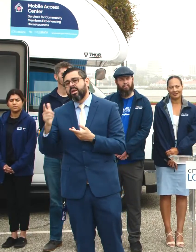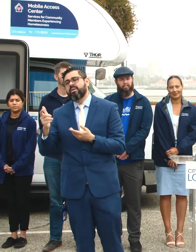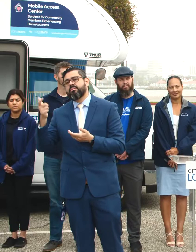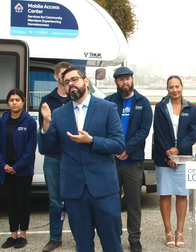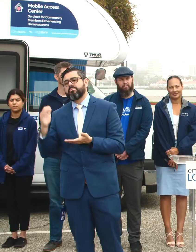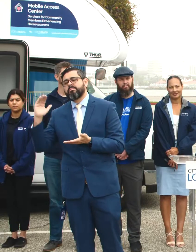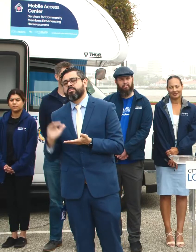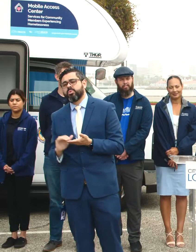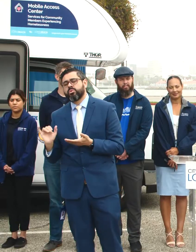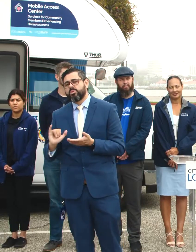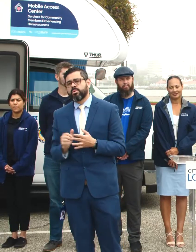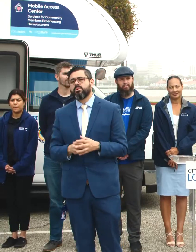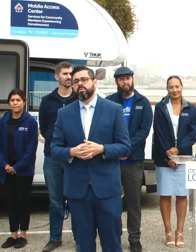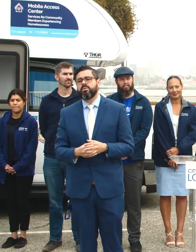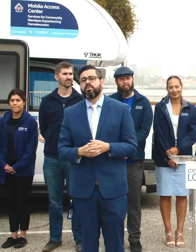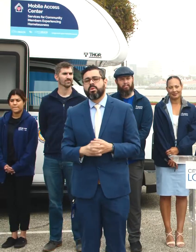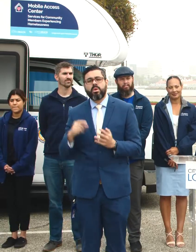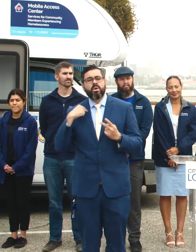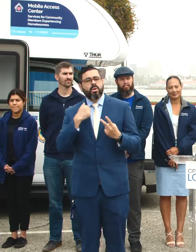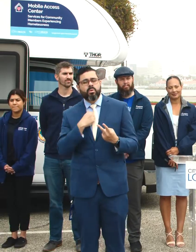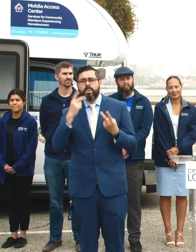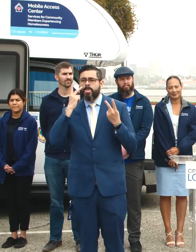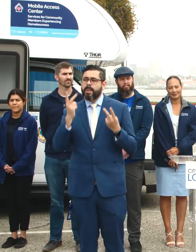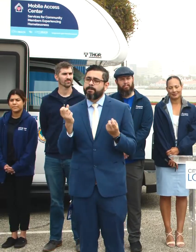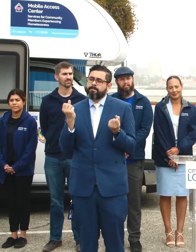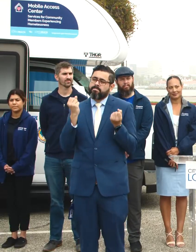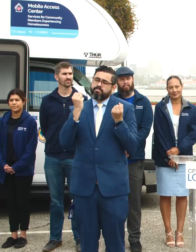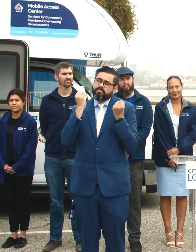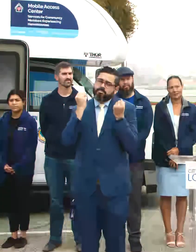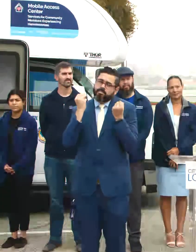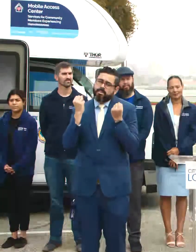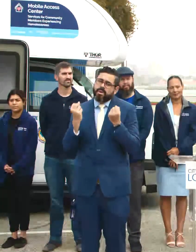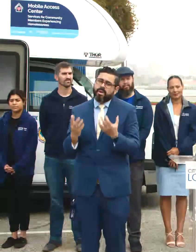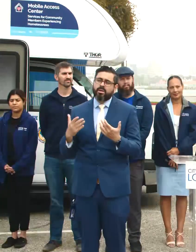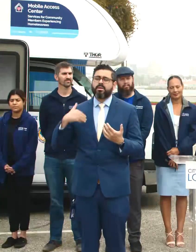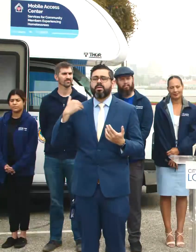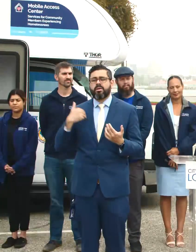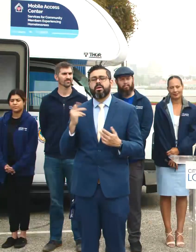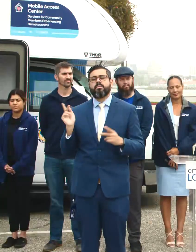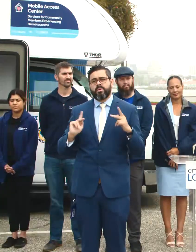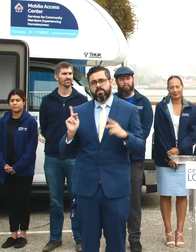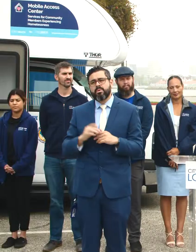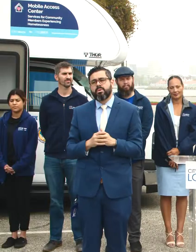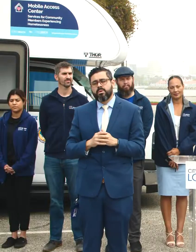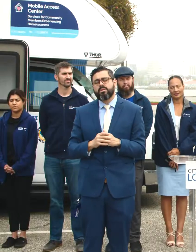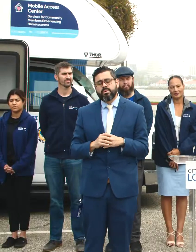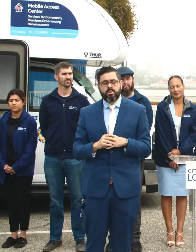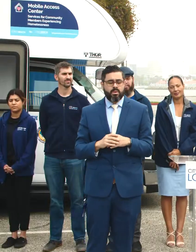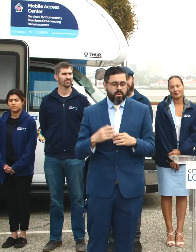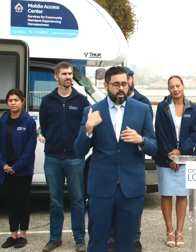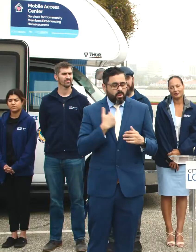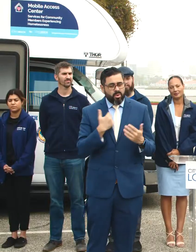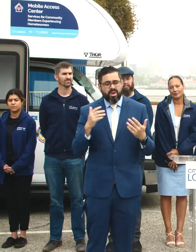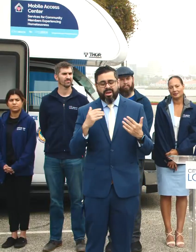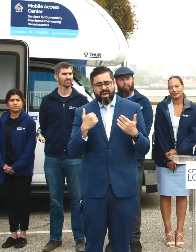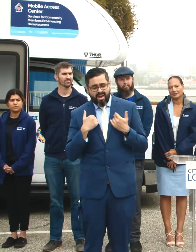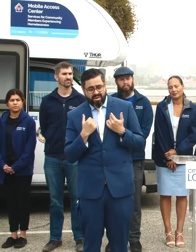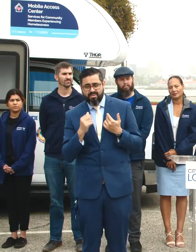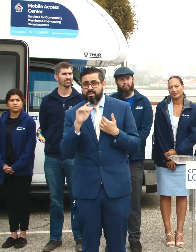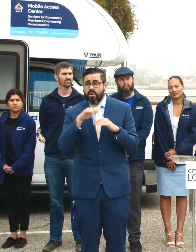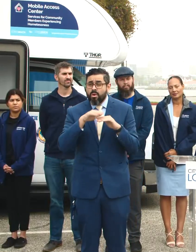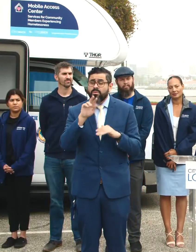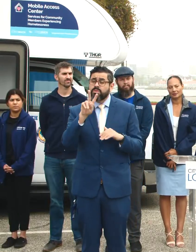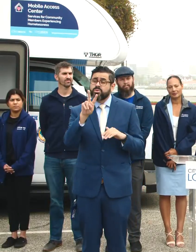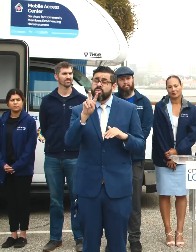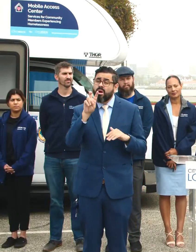On the other end of the spectrum, we're also seeing too many young people in our homeless population. At this time, we have more than 200